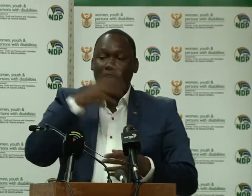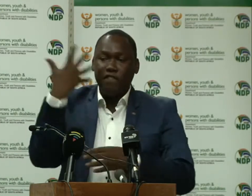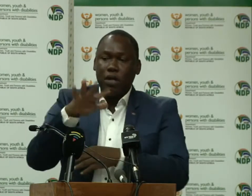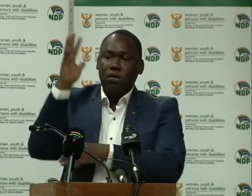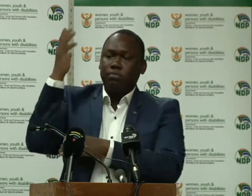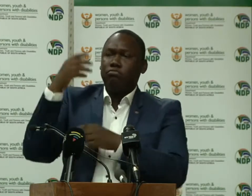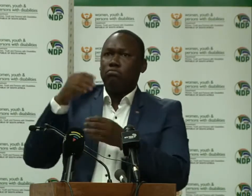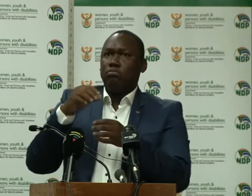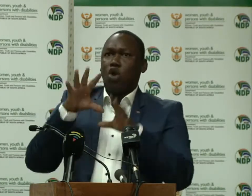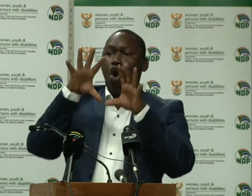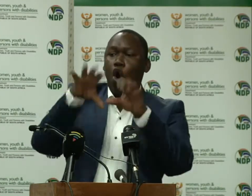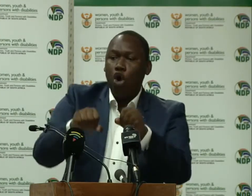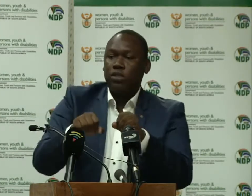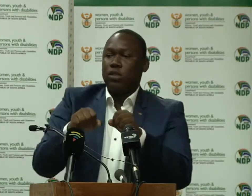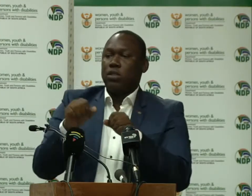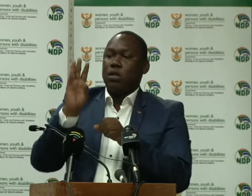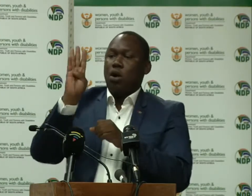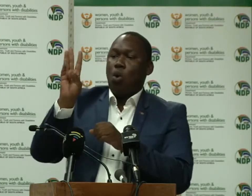So,